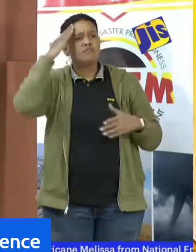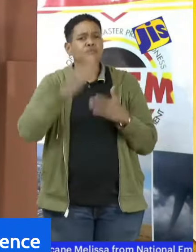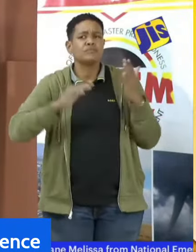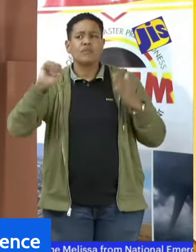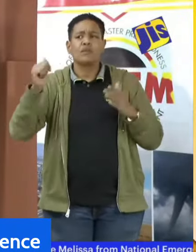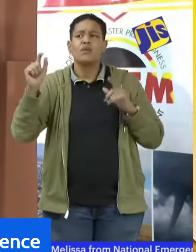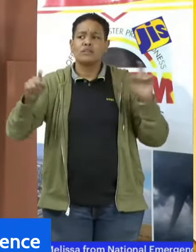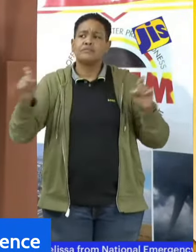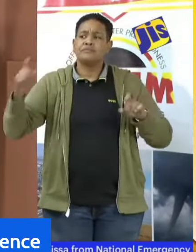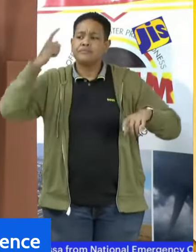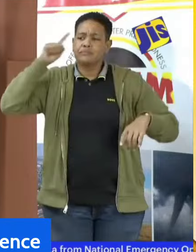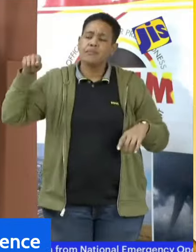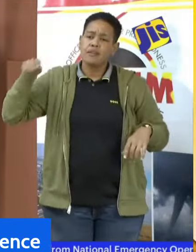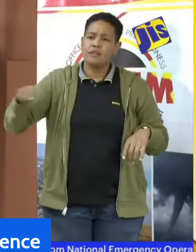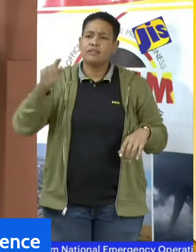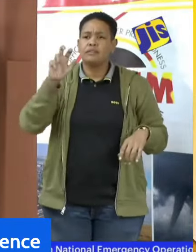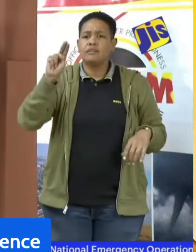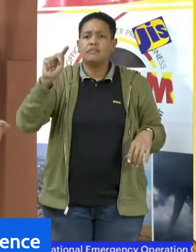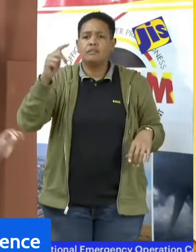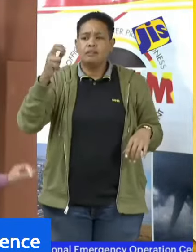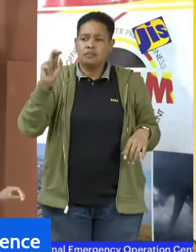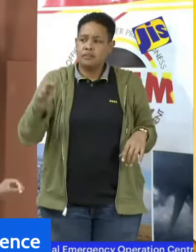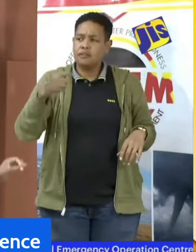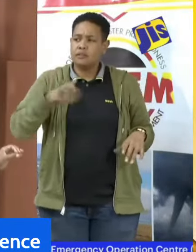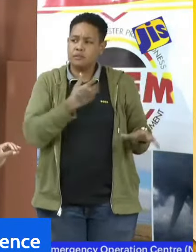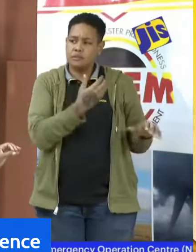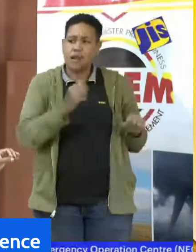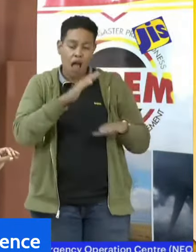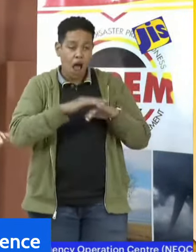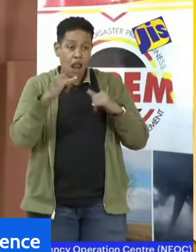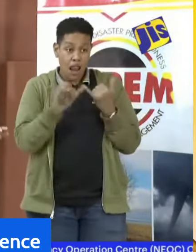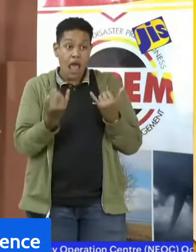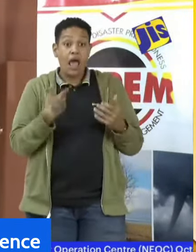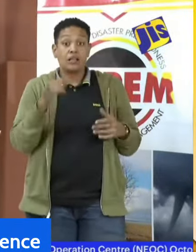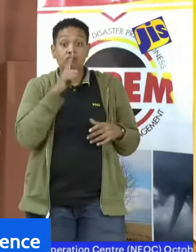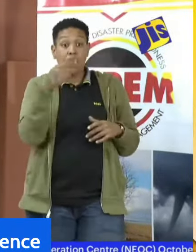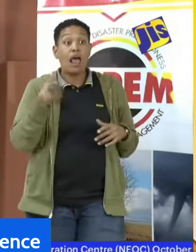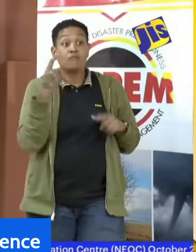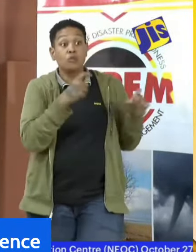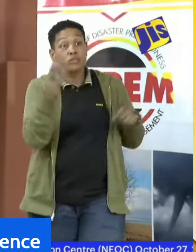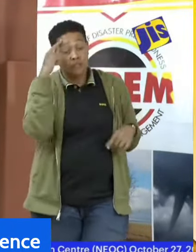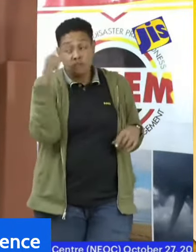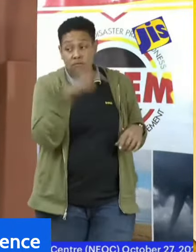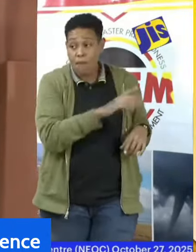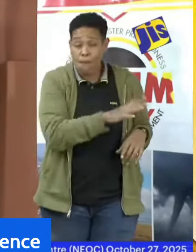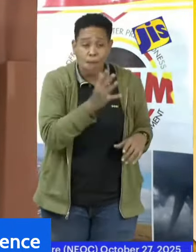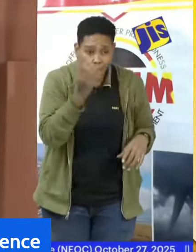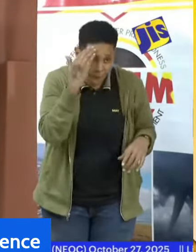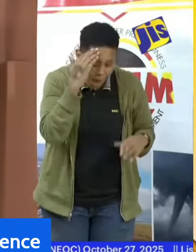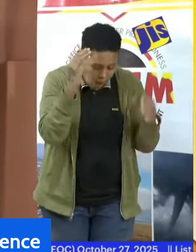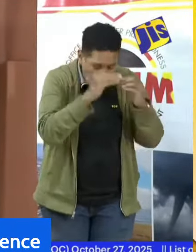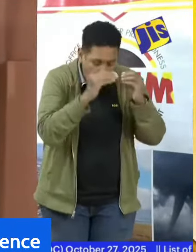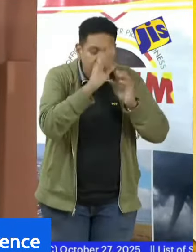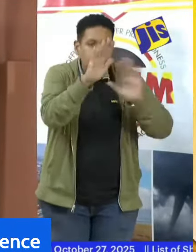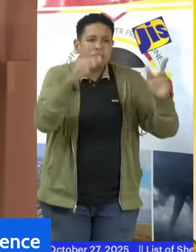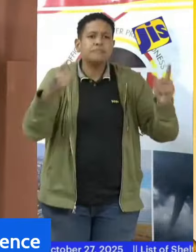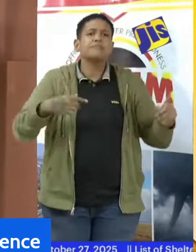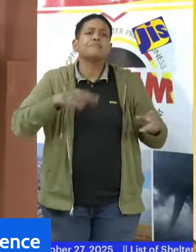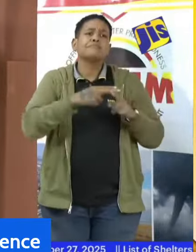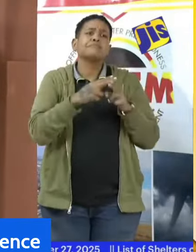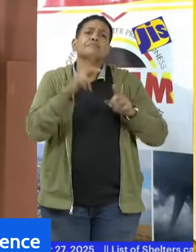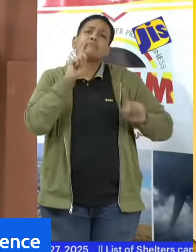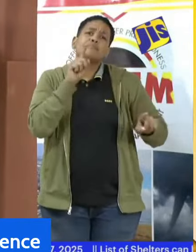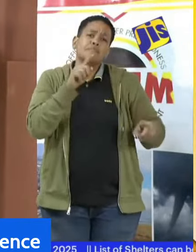other questions for Evan Thompson that we got online. They really have questions for you. They want to know more. We'll get to